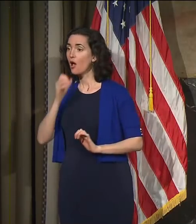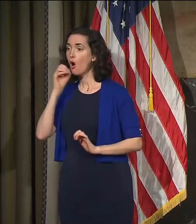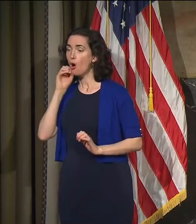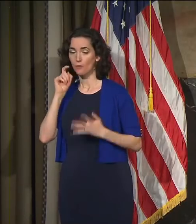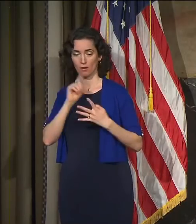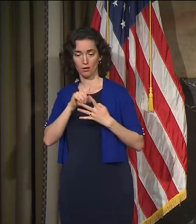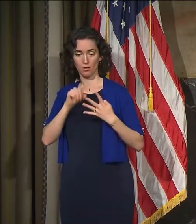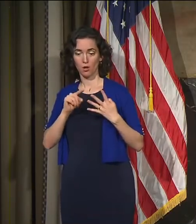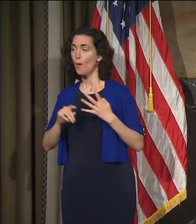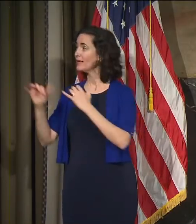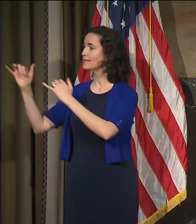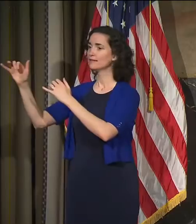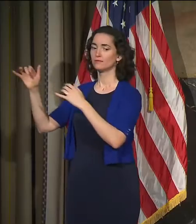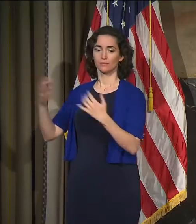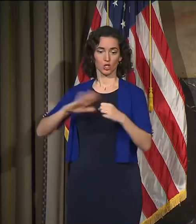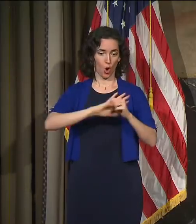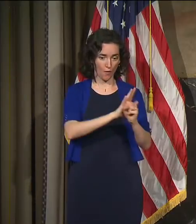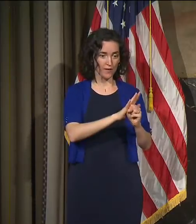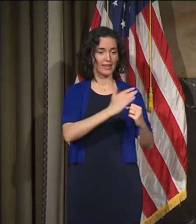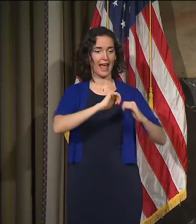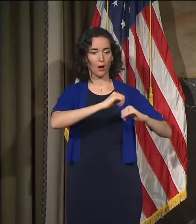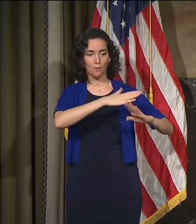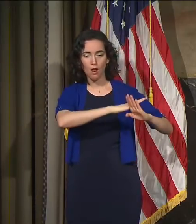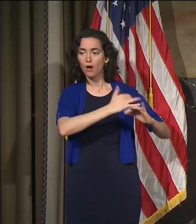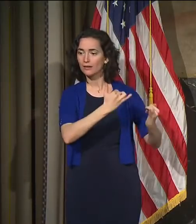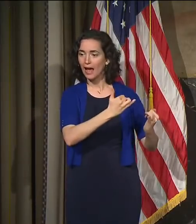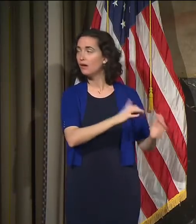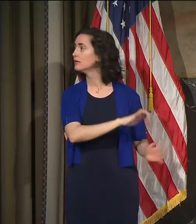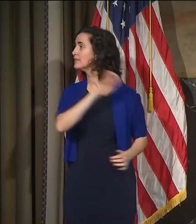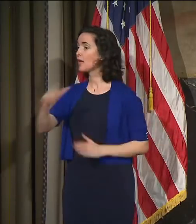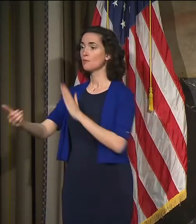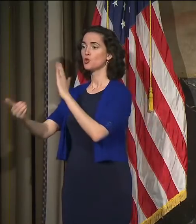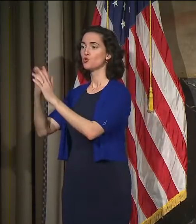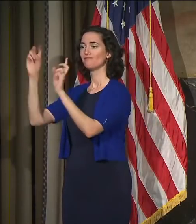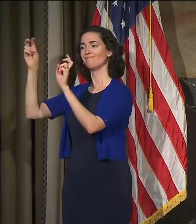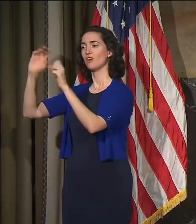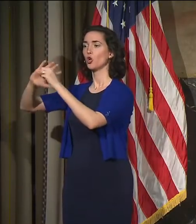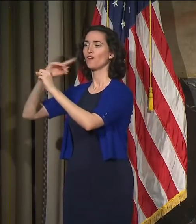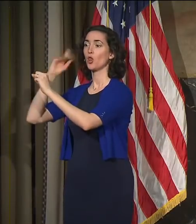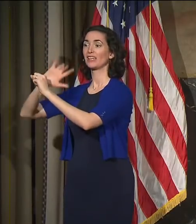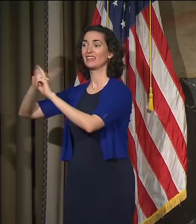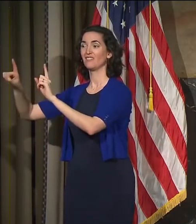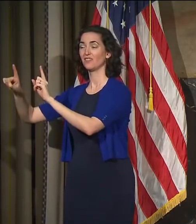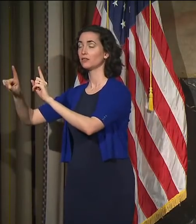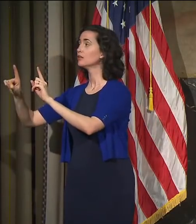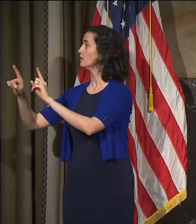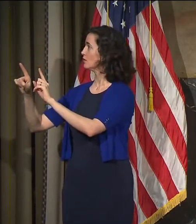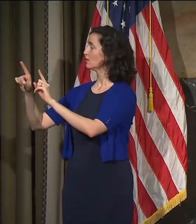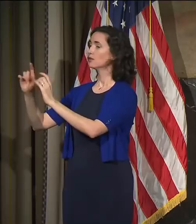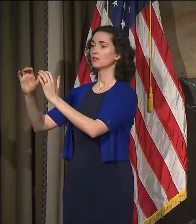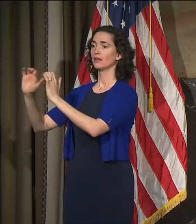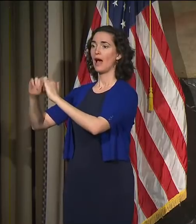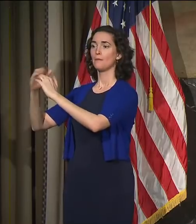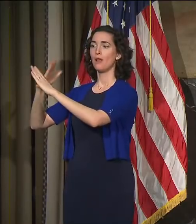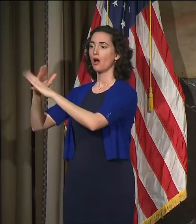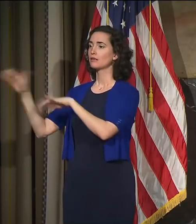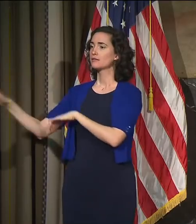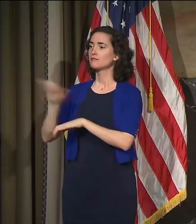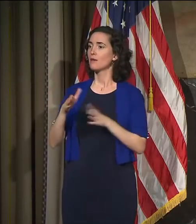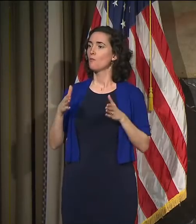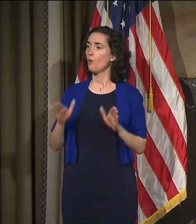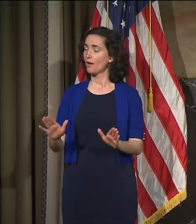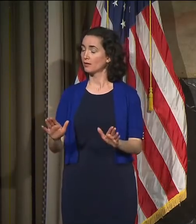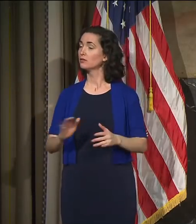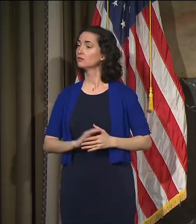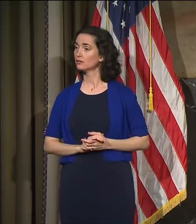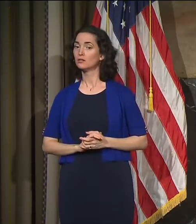vaccine, from what we can tell right now, and we'll know more about this later because I know there's some tests going on right now, but we have